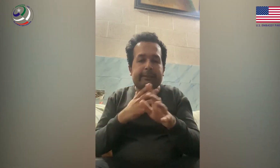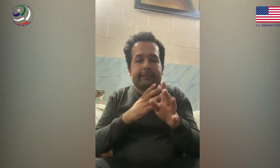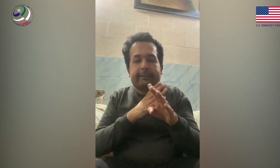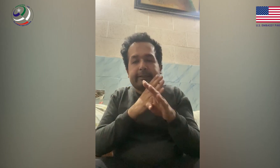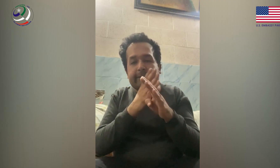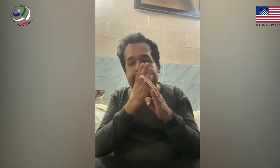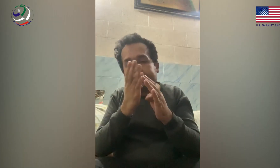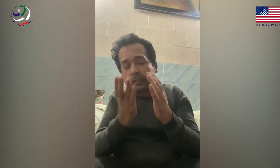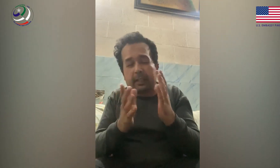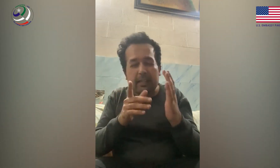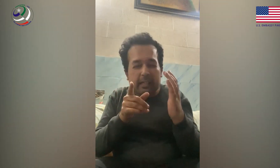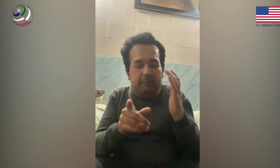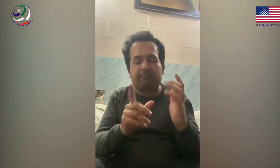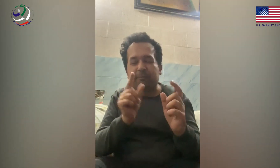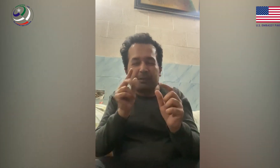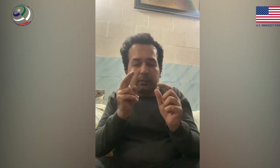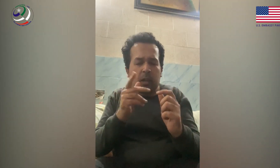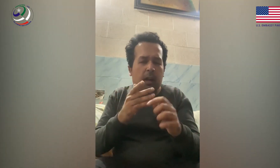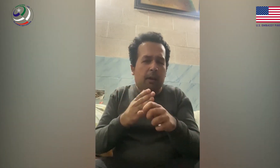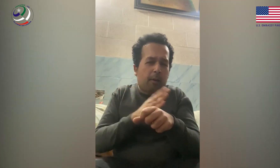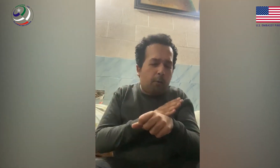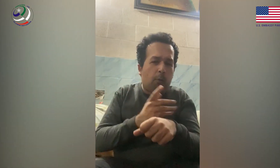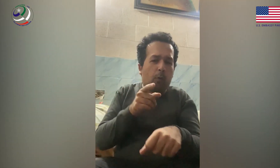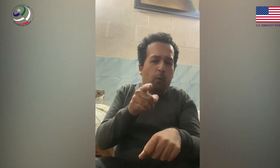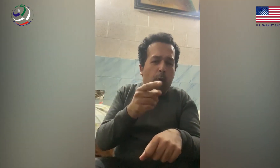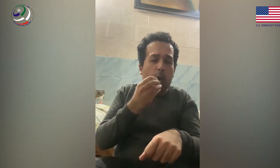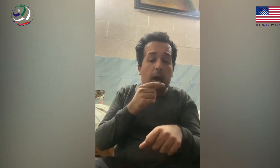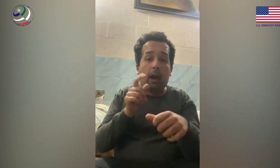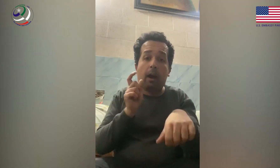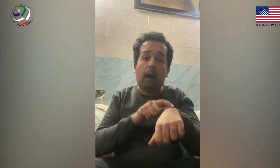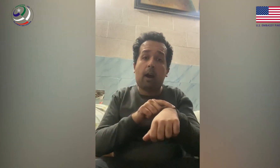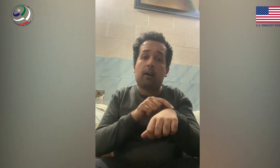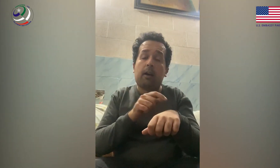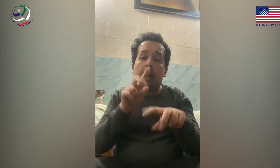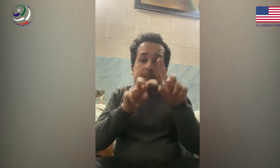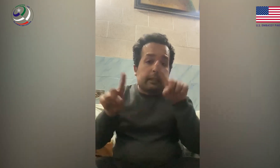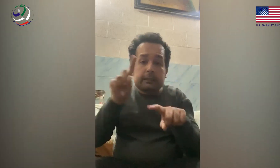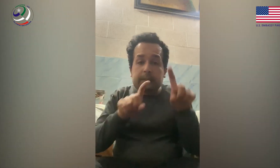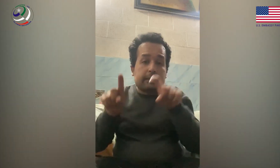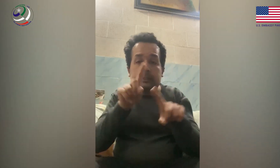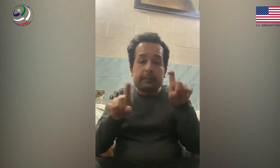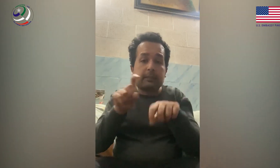After that, he started asking me questions, like what I had to eat and other questions related to my health.